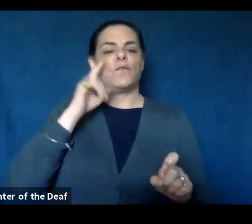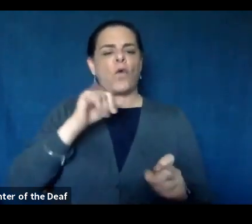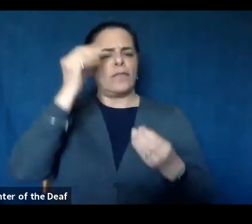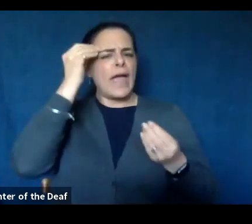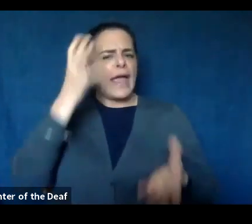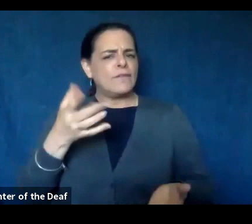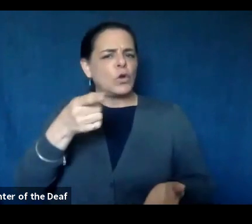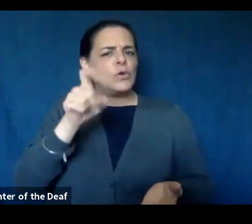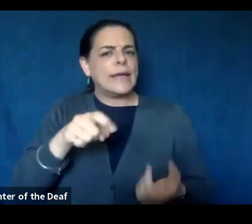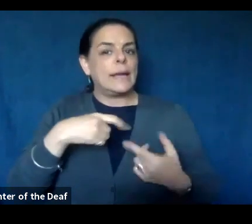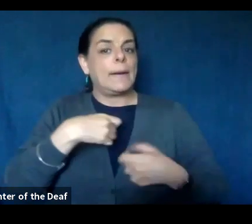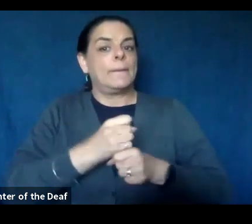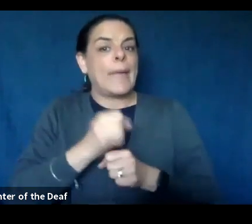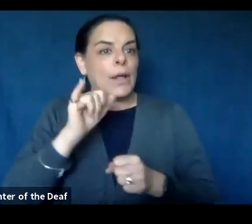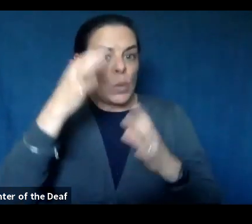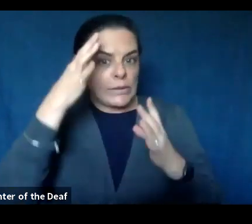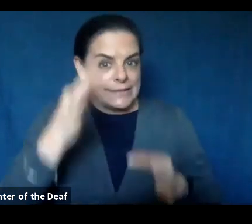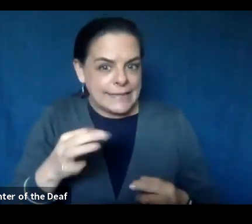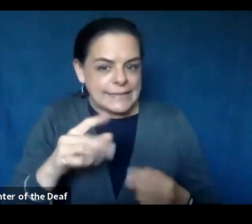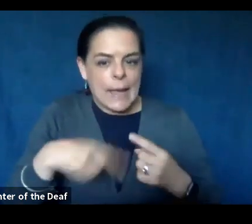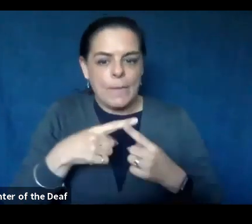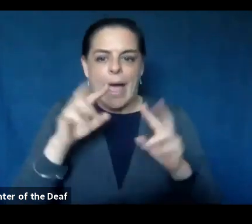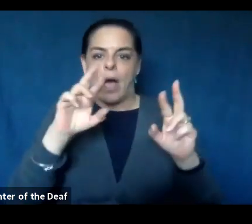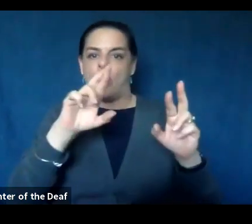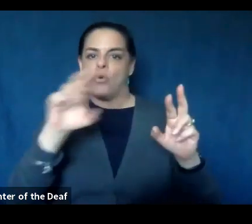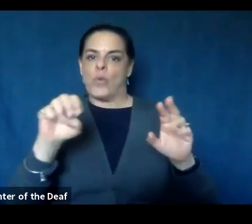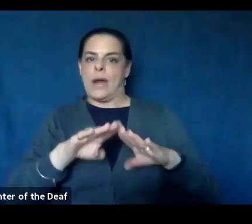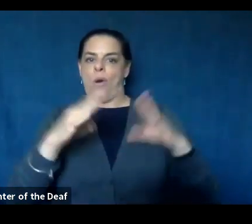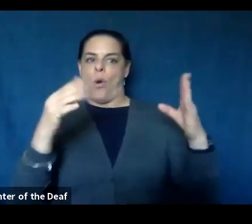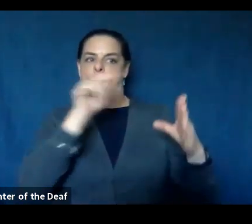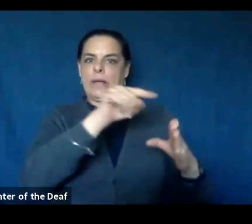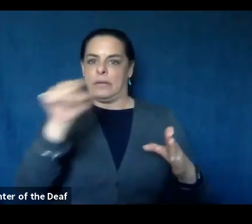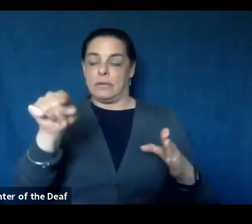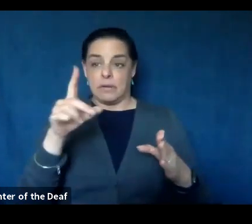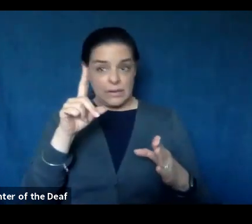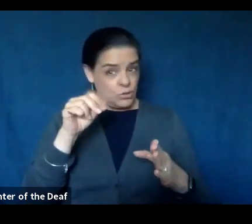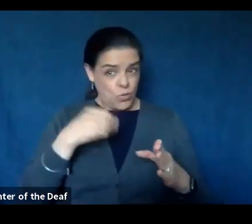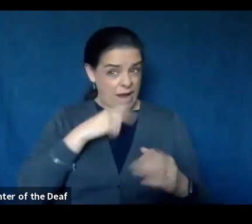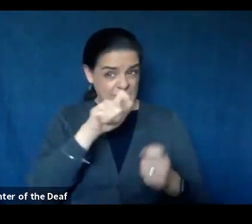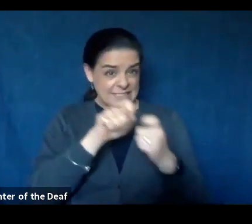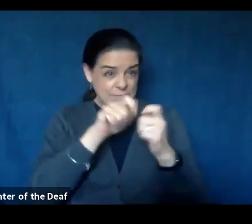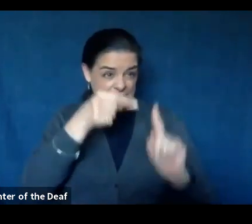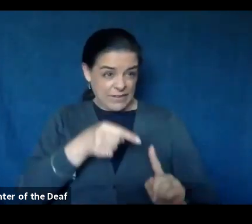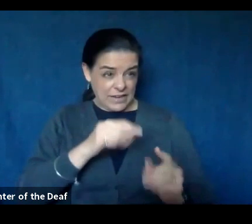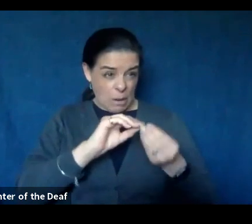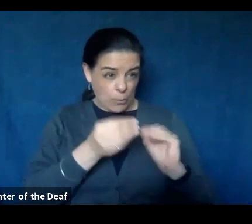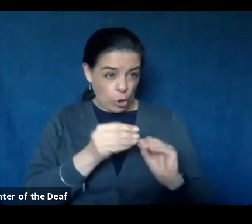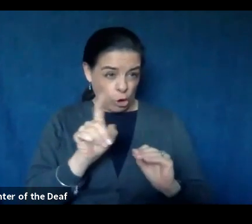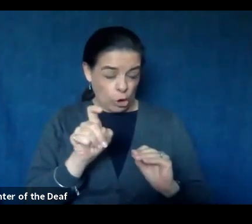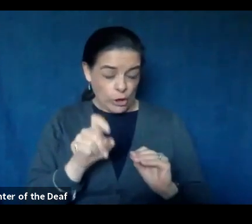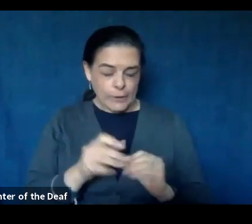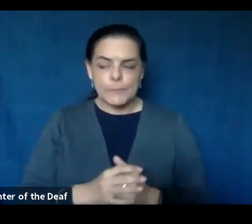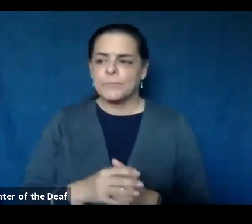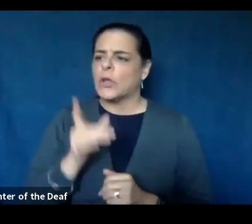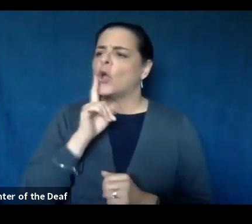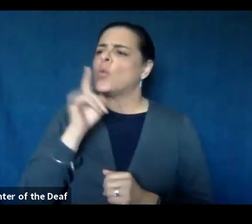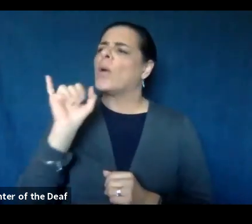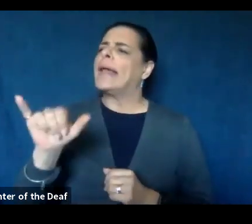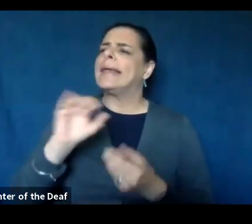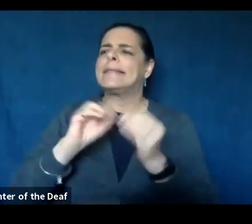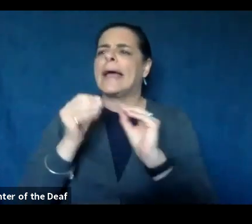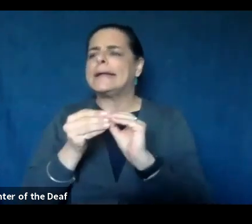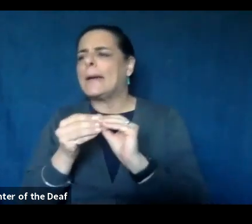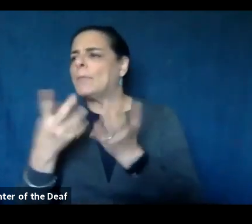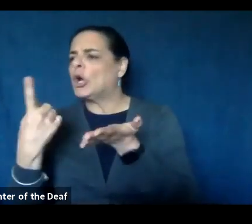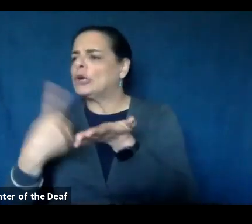need to make those decisions about reopening things? Is it a specific number? The number really is being looked at and debated at all